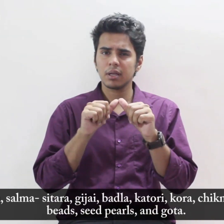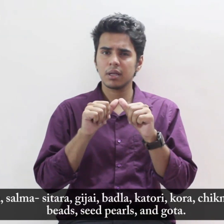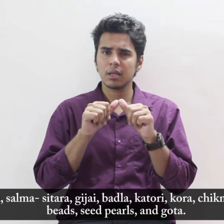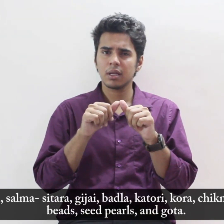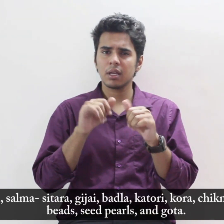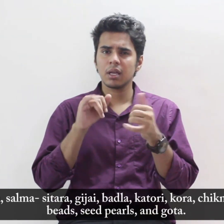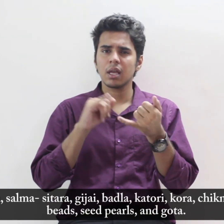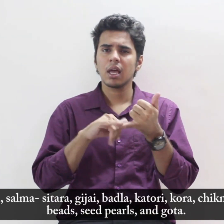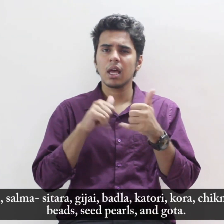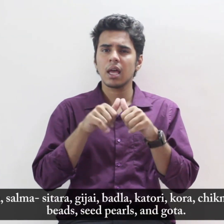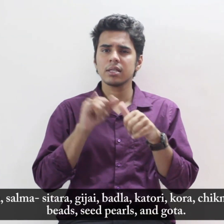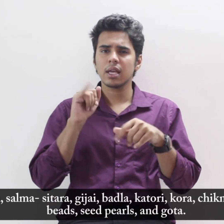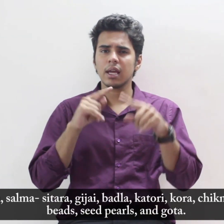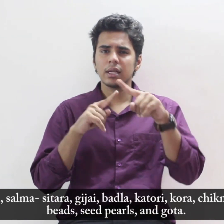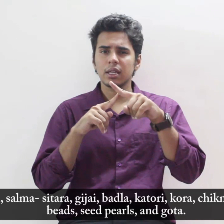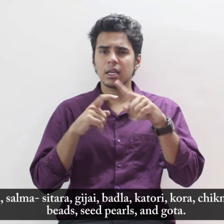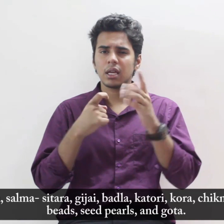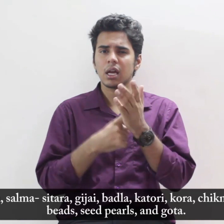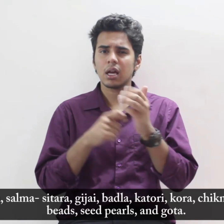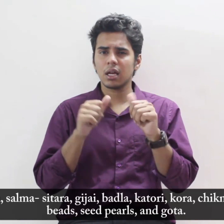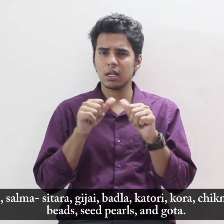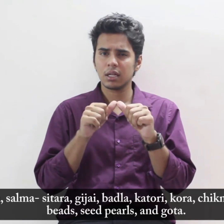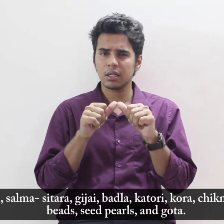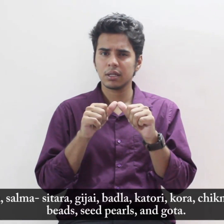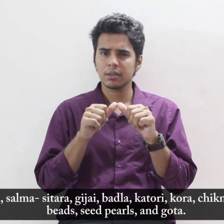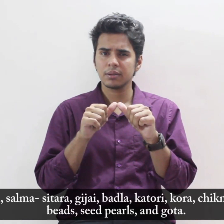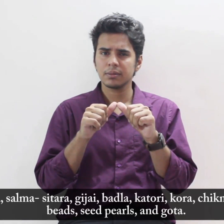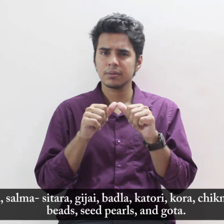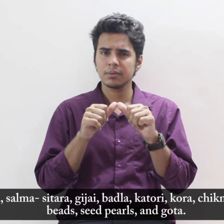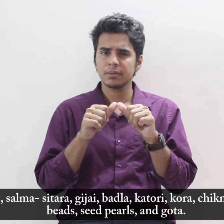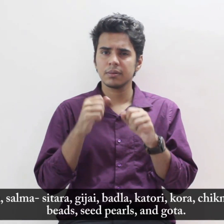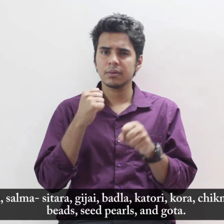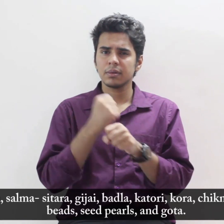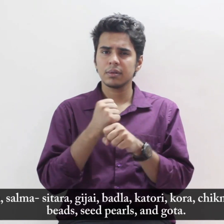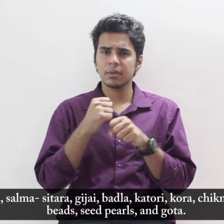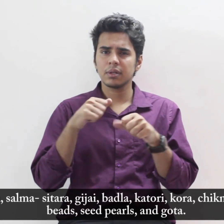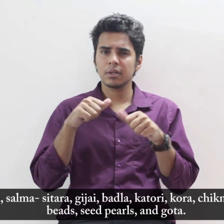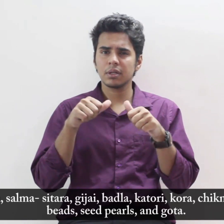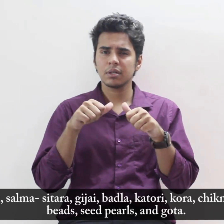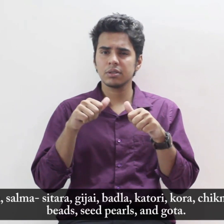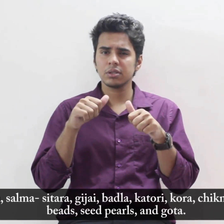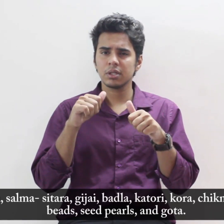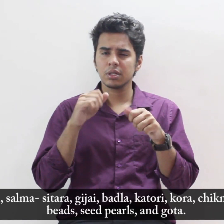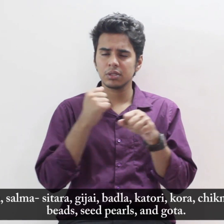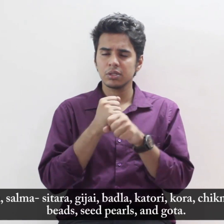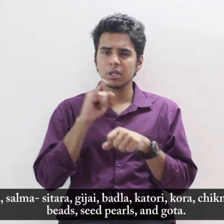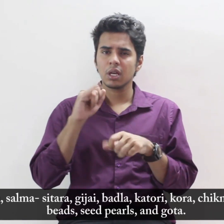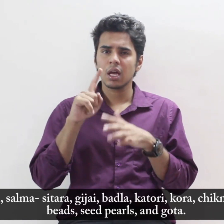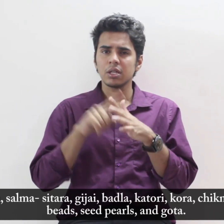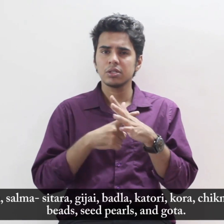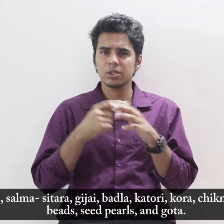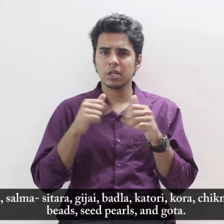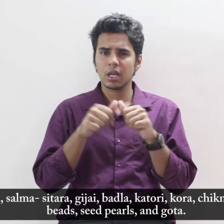kora, chikna, spangles, beads, seed pearls, and gota.